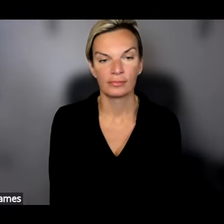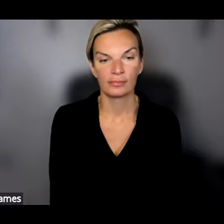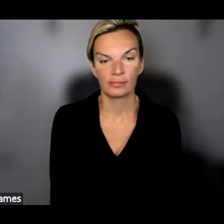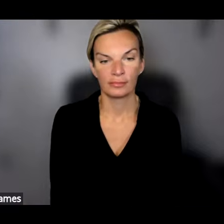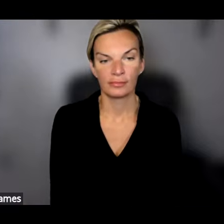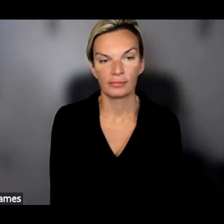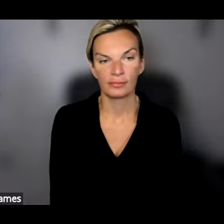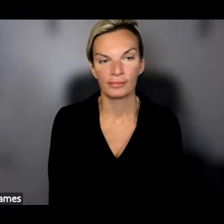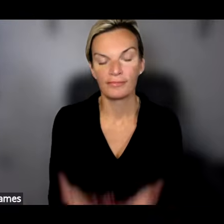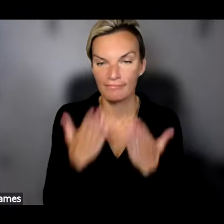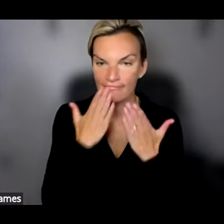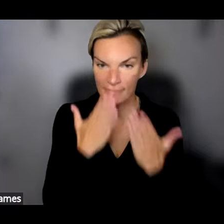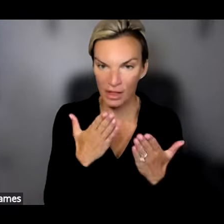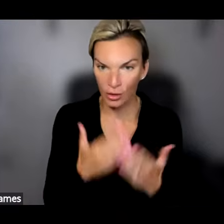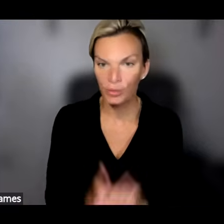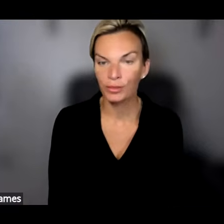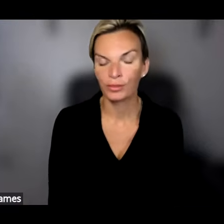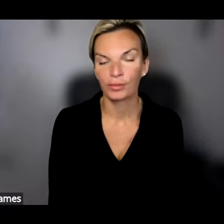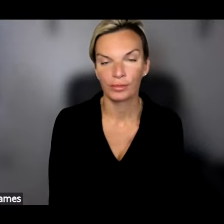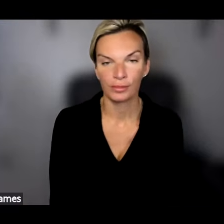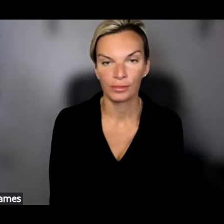Thank you.